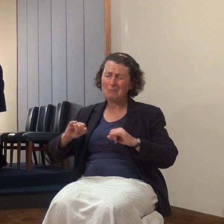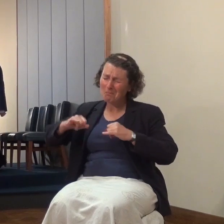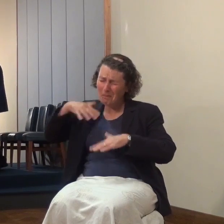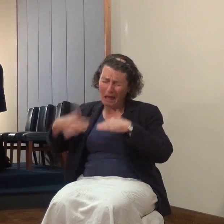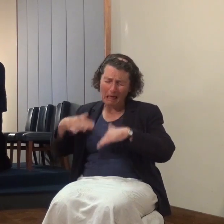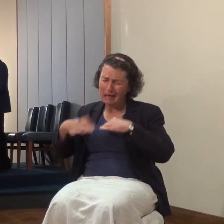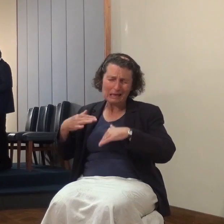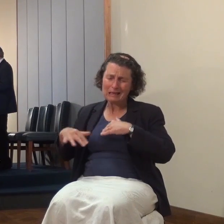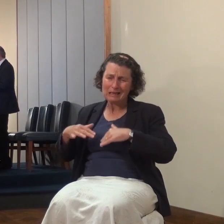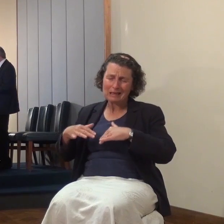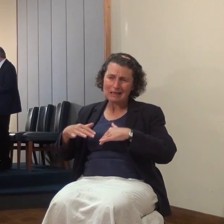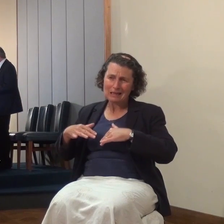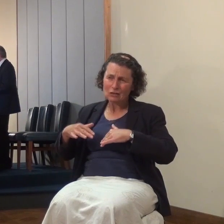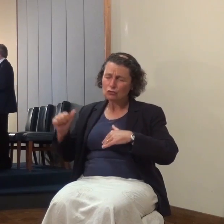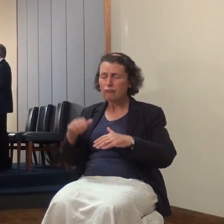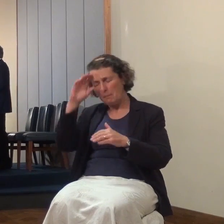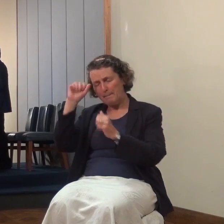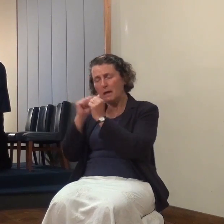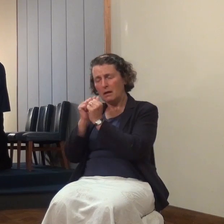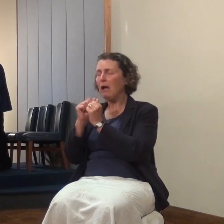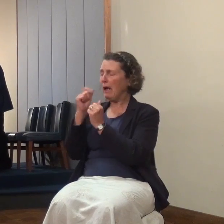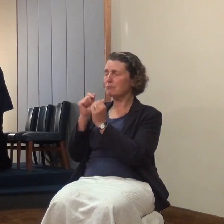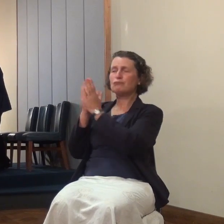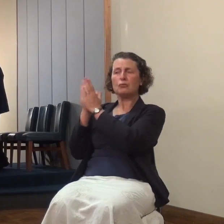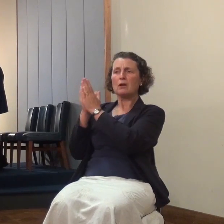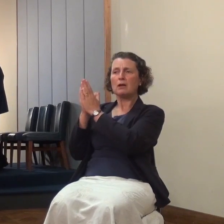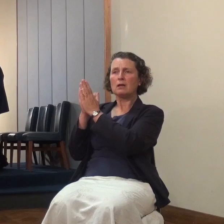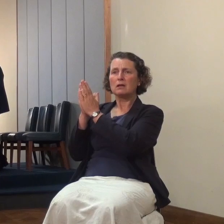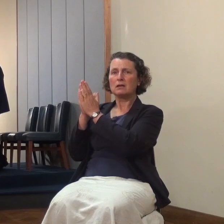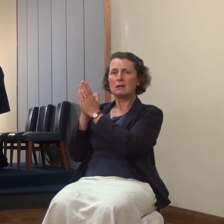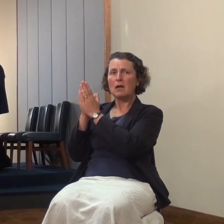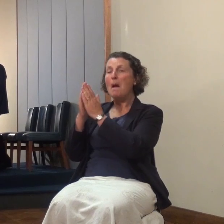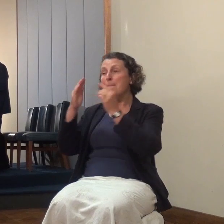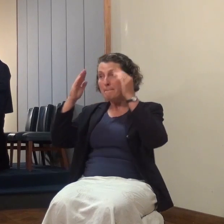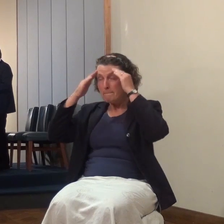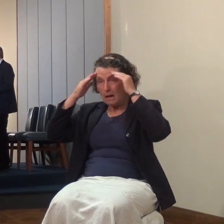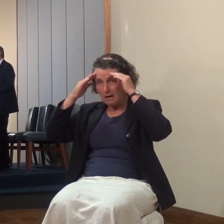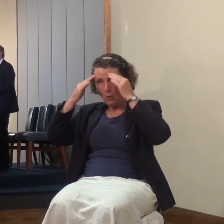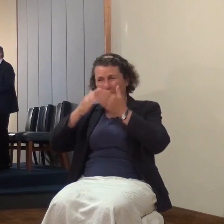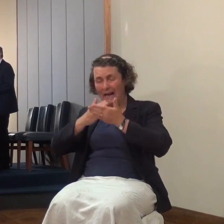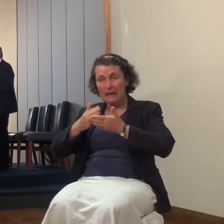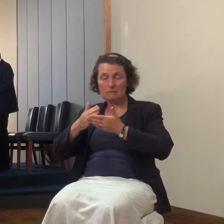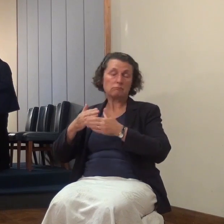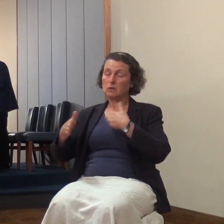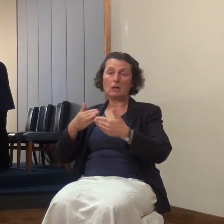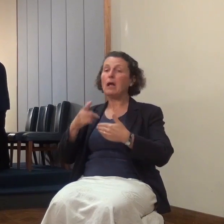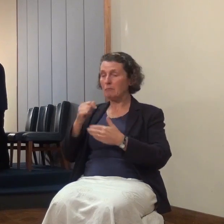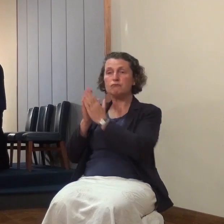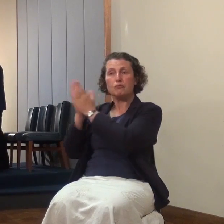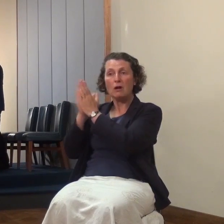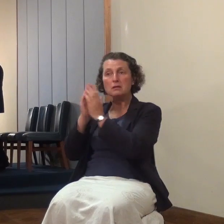even if we're not functioning fully with all our faculties and with a clear mind. He is with us in the pain. And